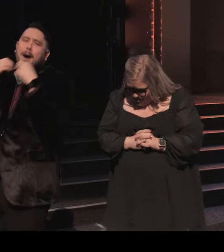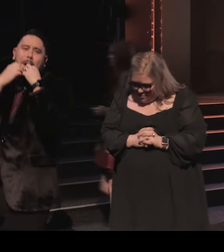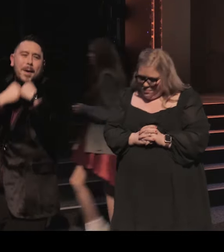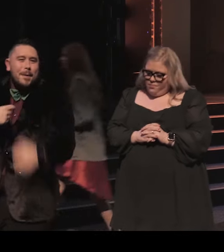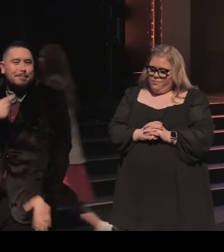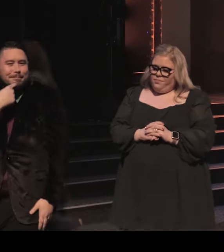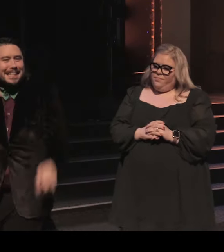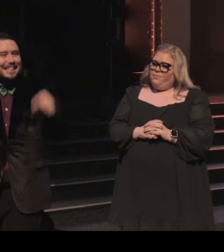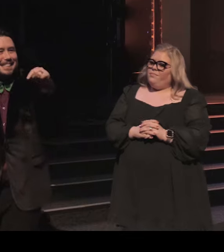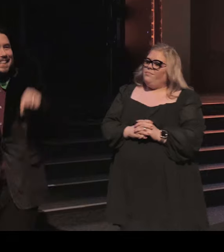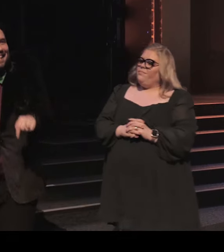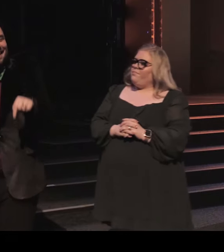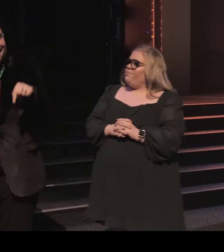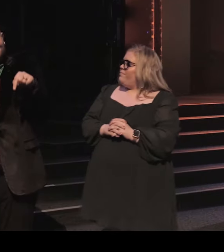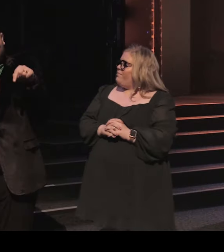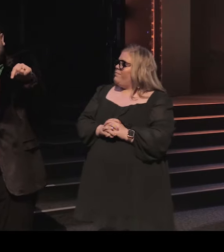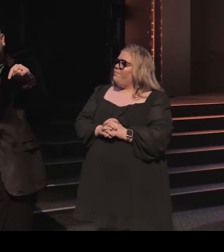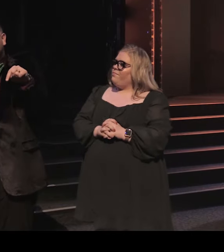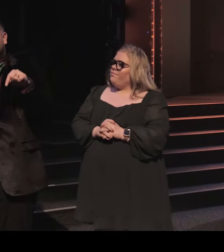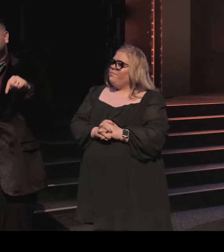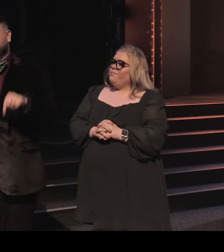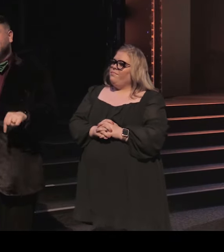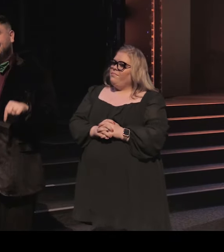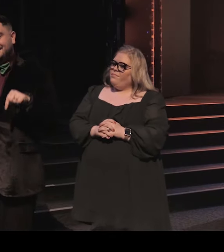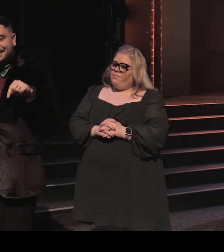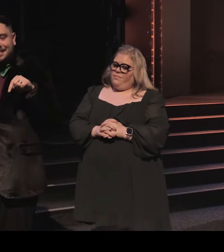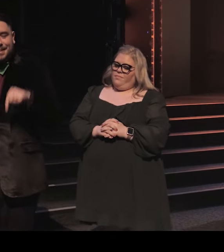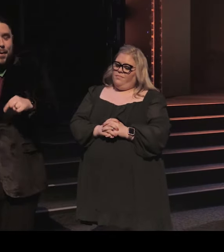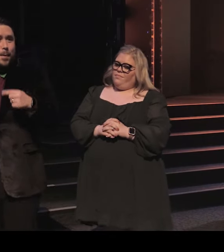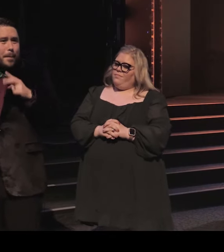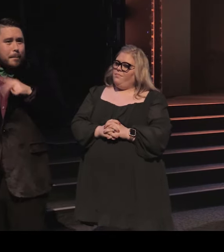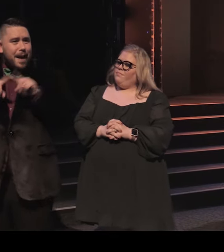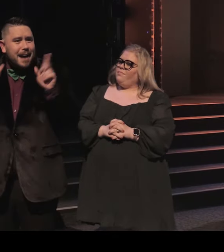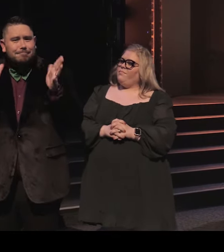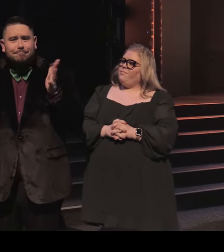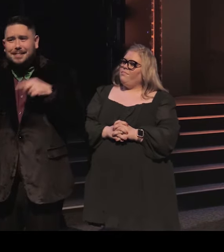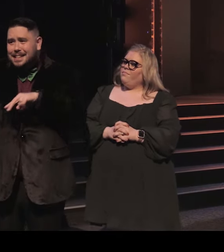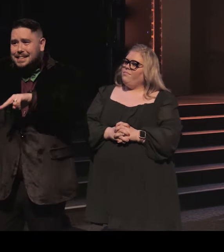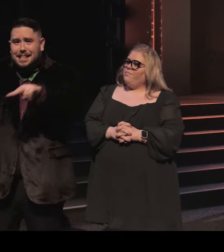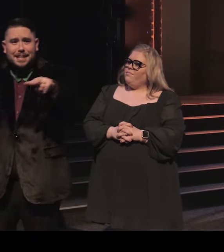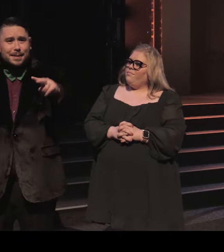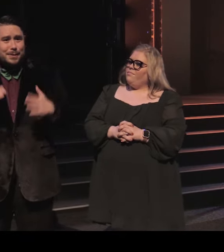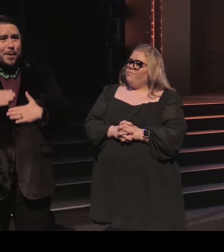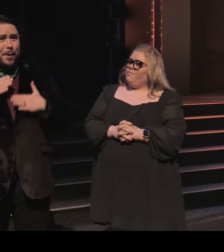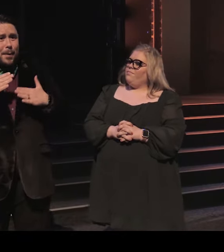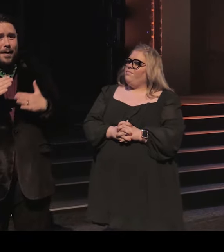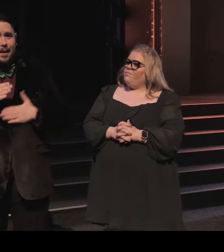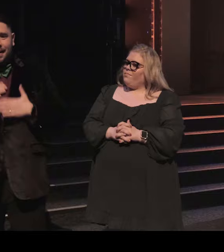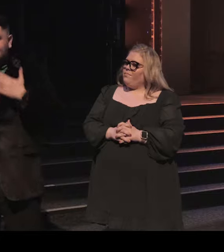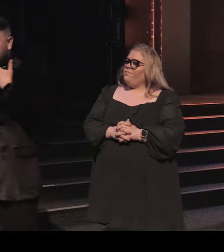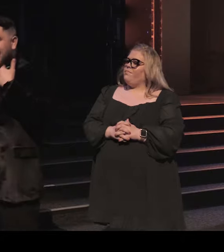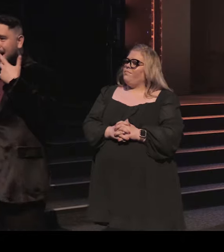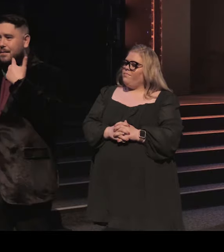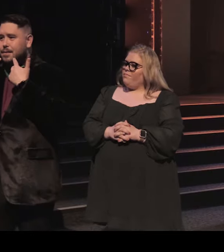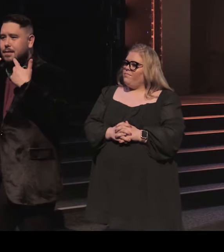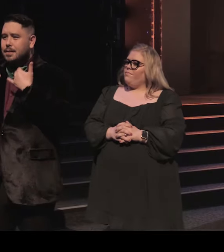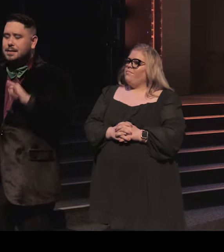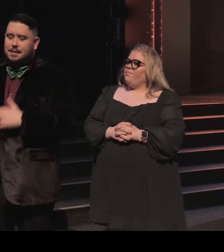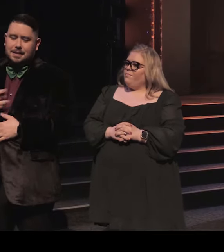Christmas. Oh, how I missed it. Through the joy and laughter, you